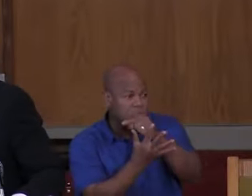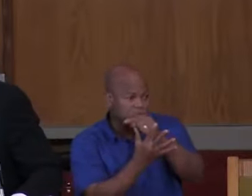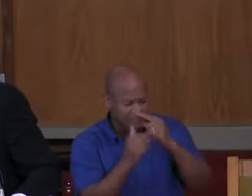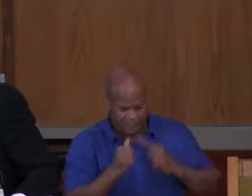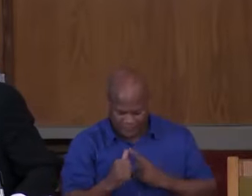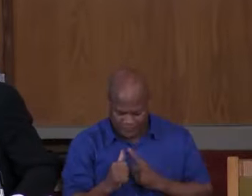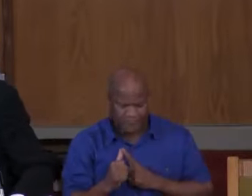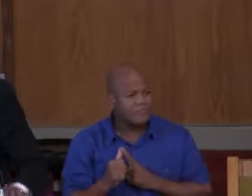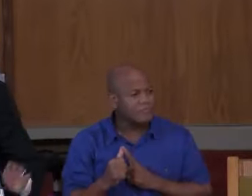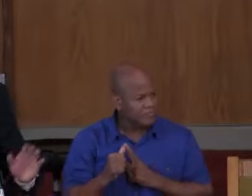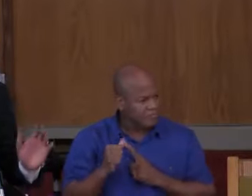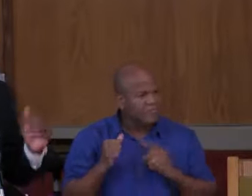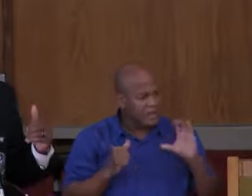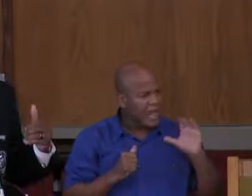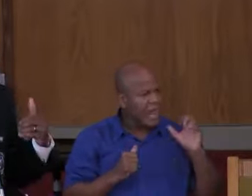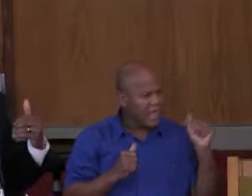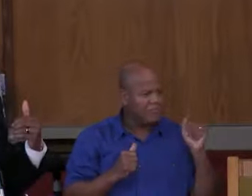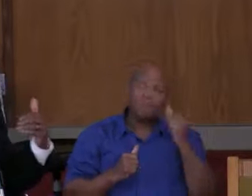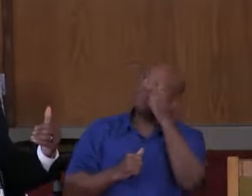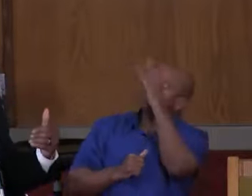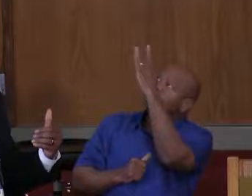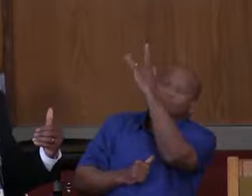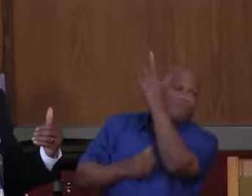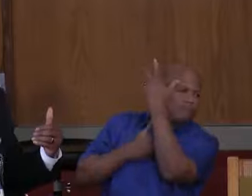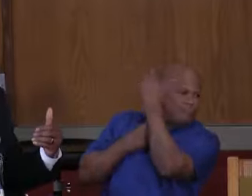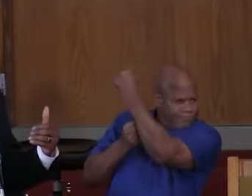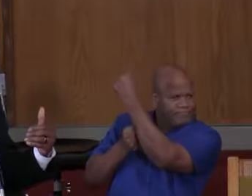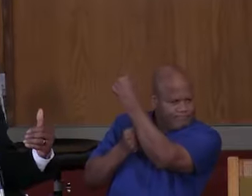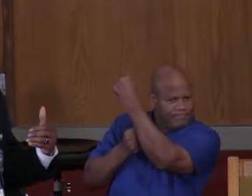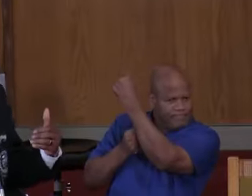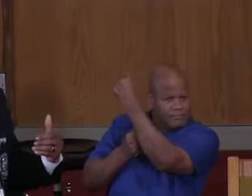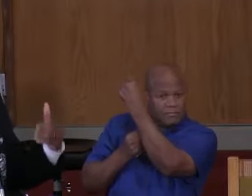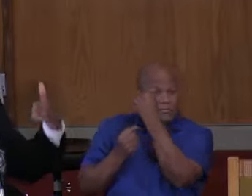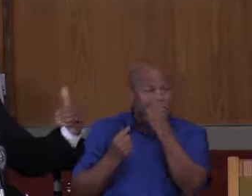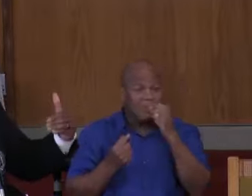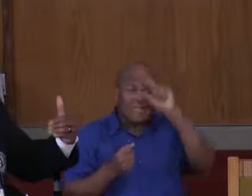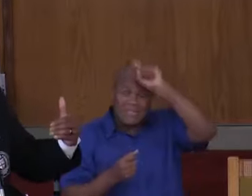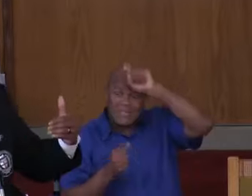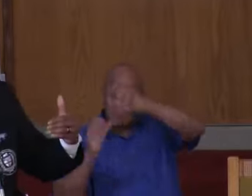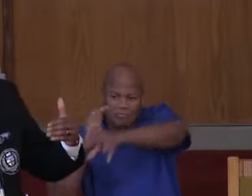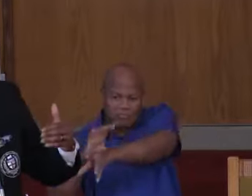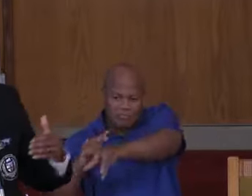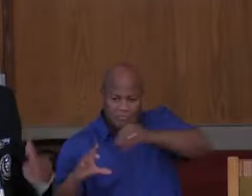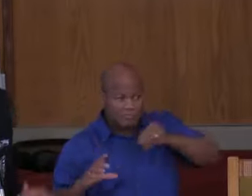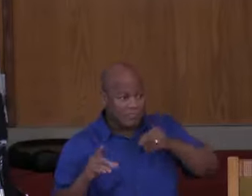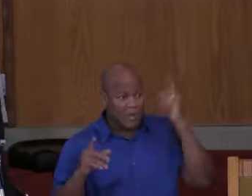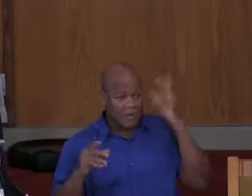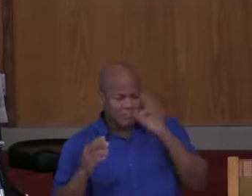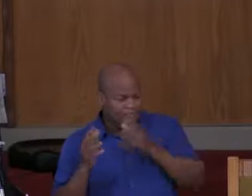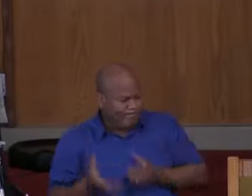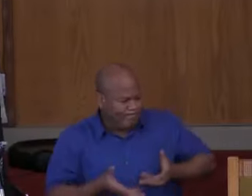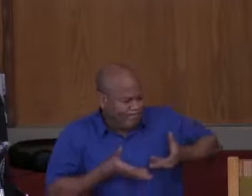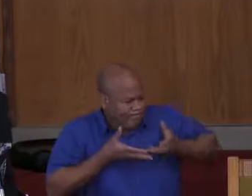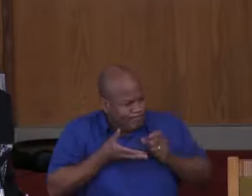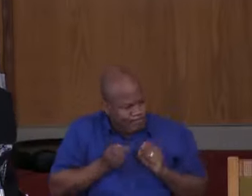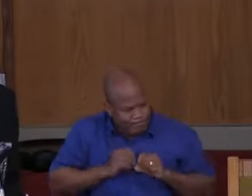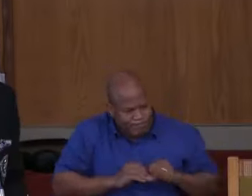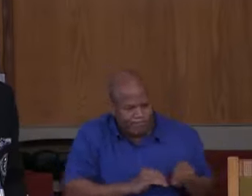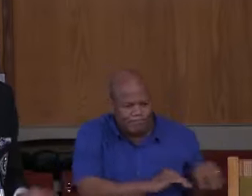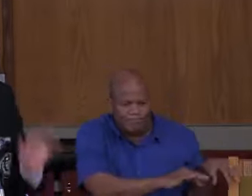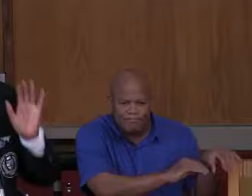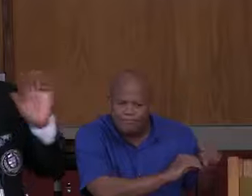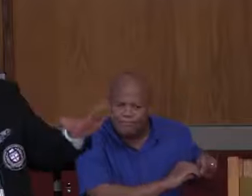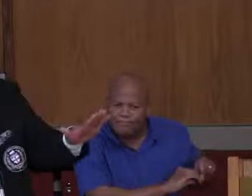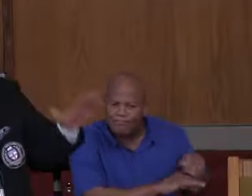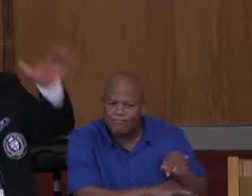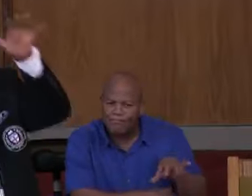God. Here they come out of Egypt, and God takes them and sends a recognizant team, and